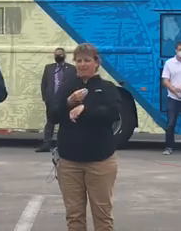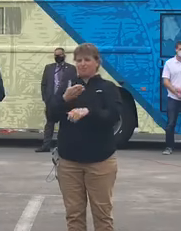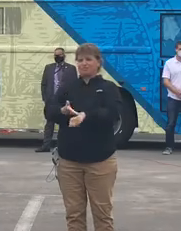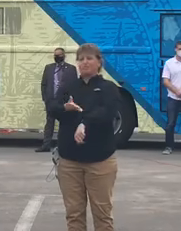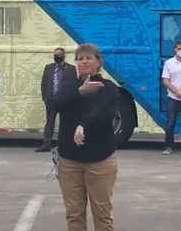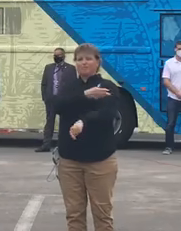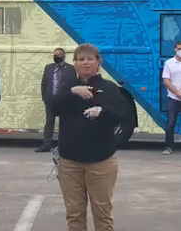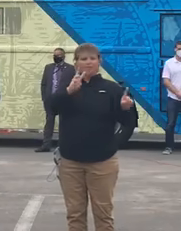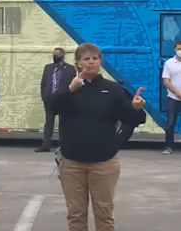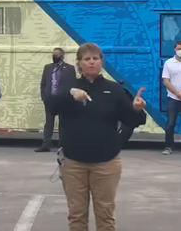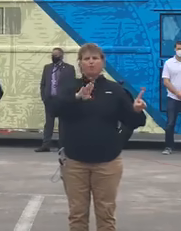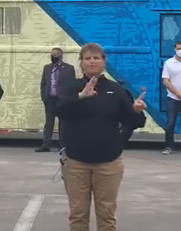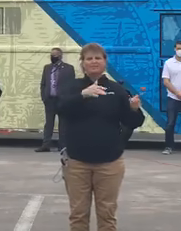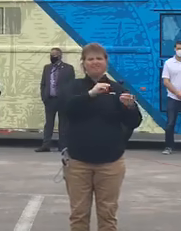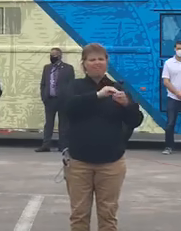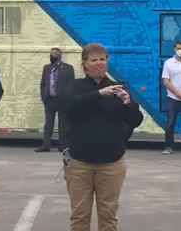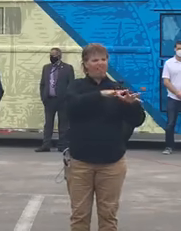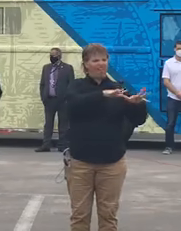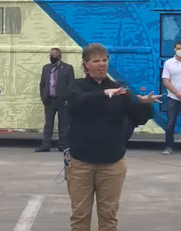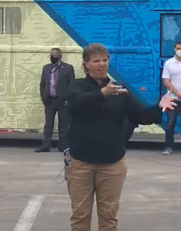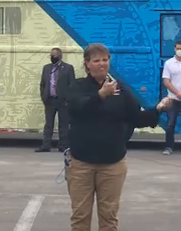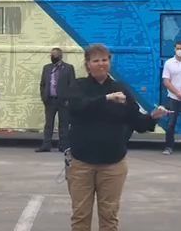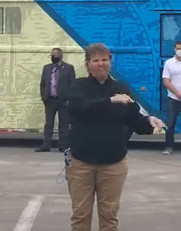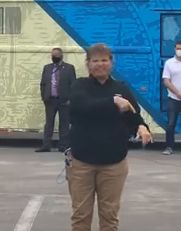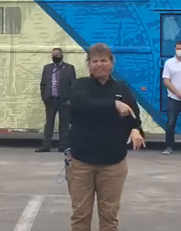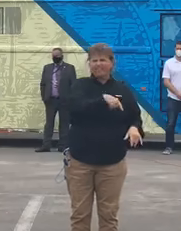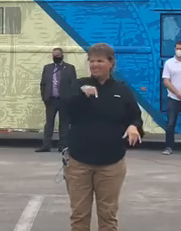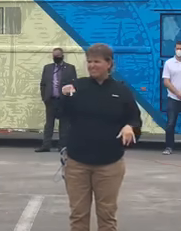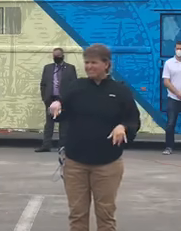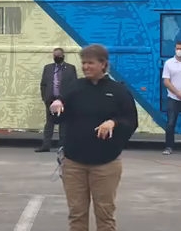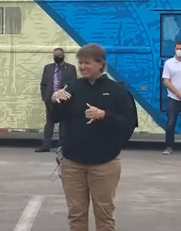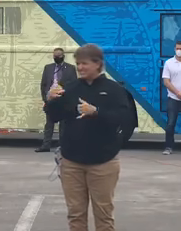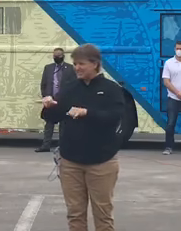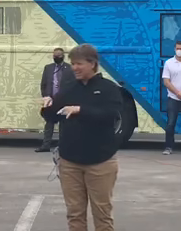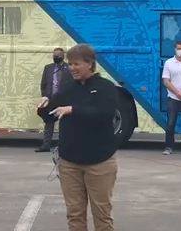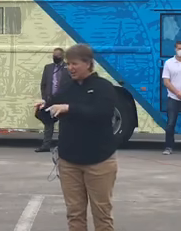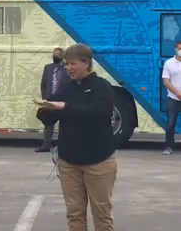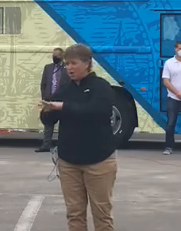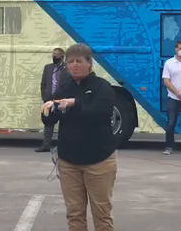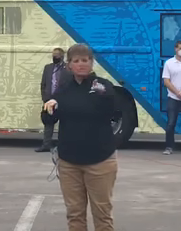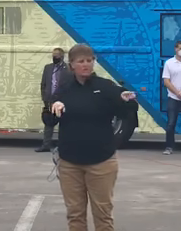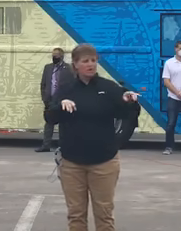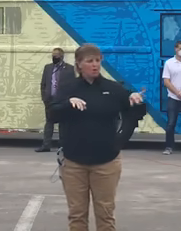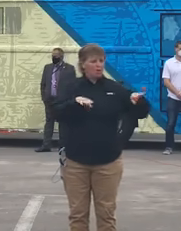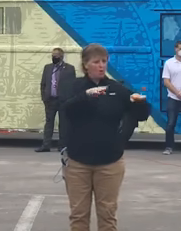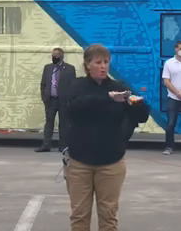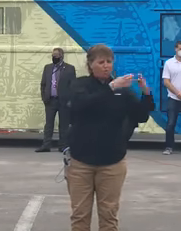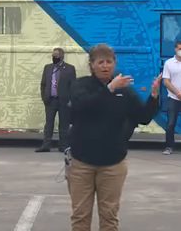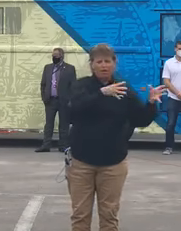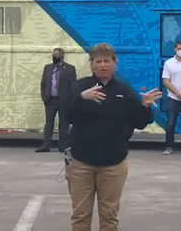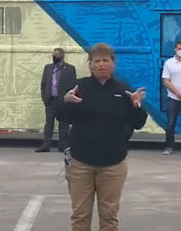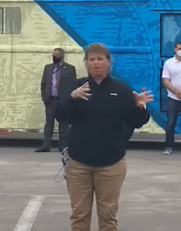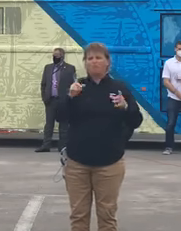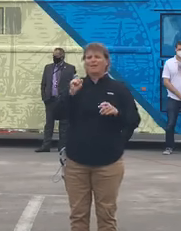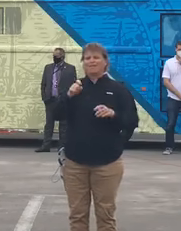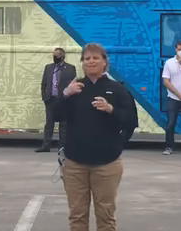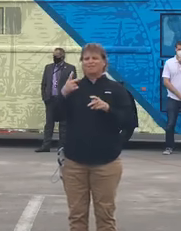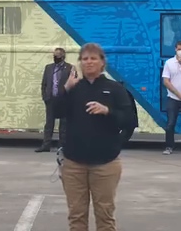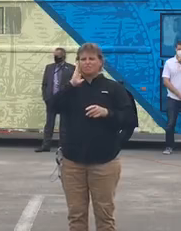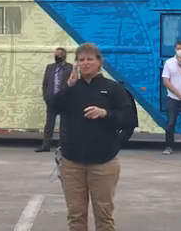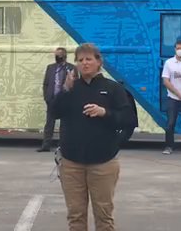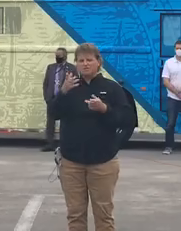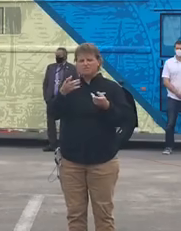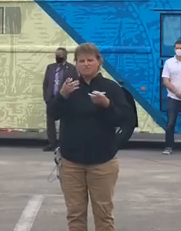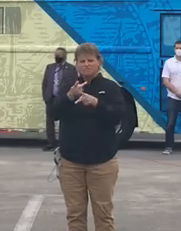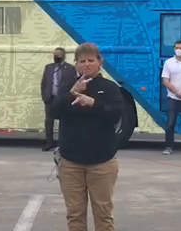be held back? And no, we've tended to look at them as similar. But I think anyone who lives down here, I mean, there's a world of difference